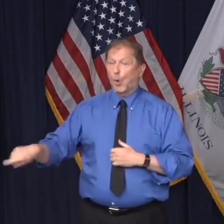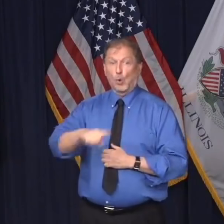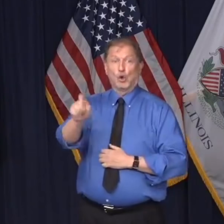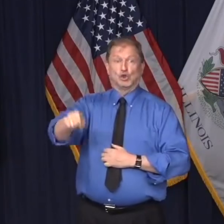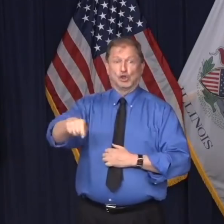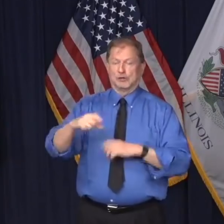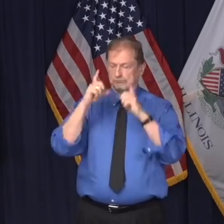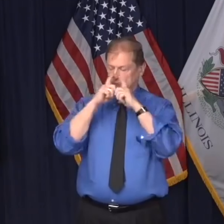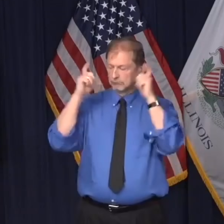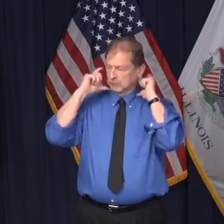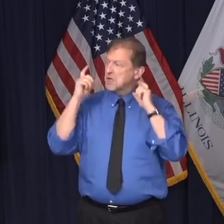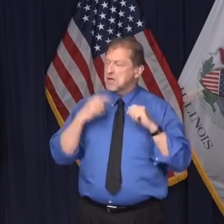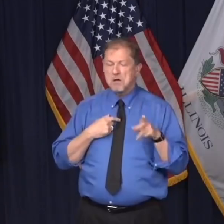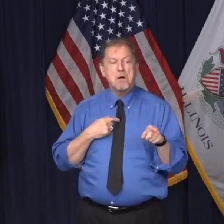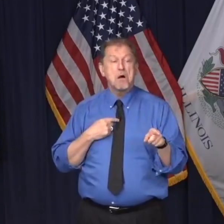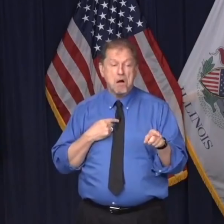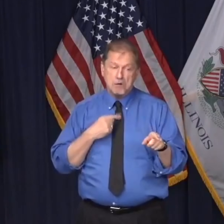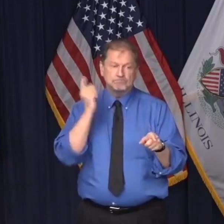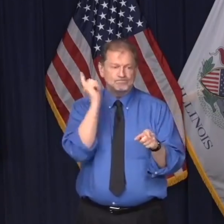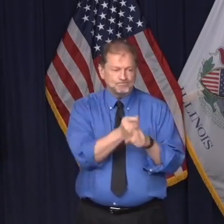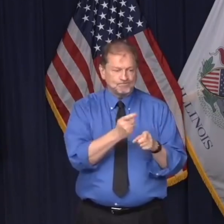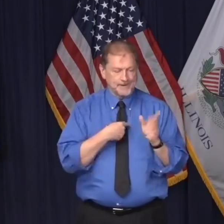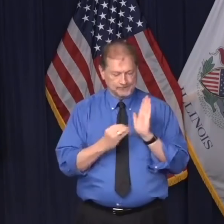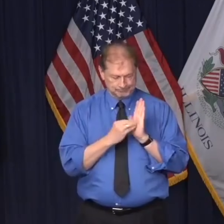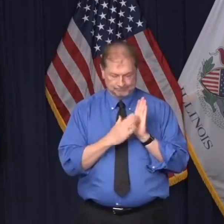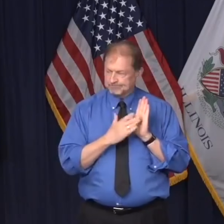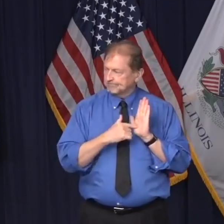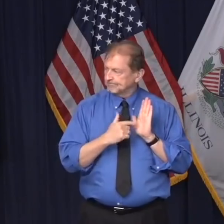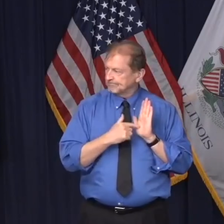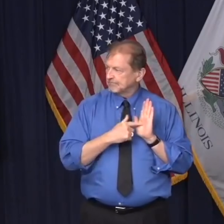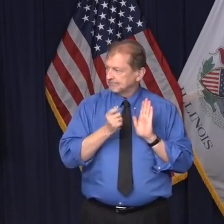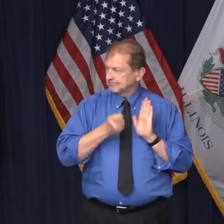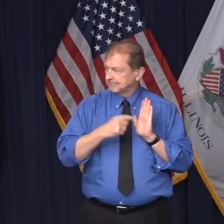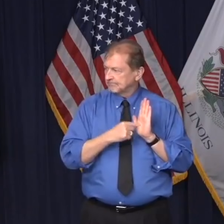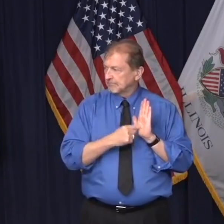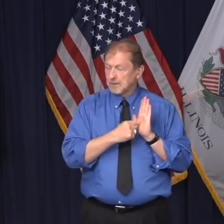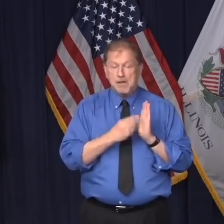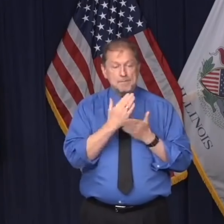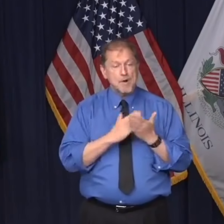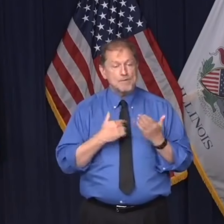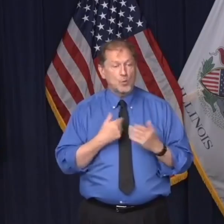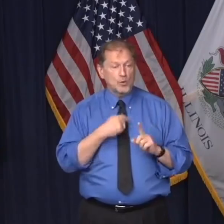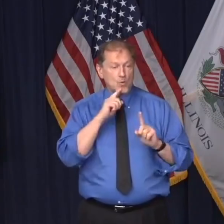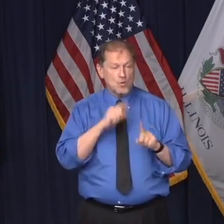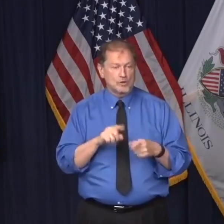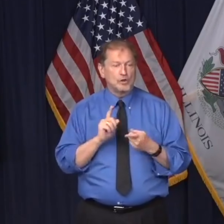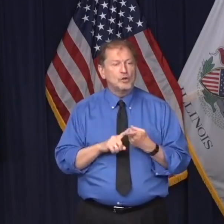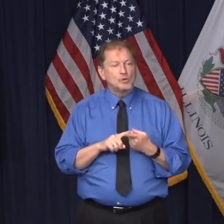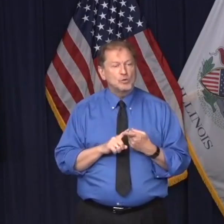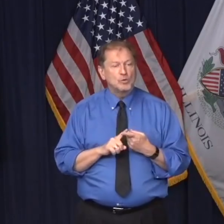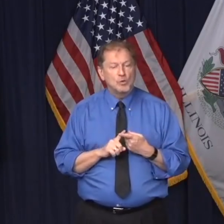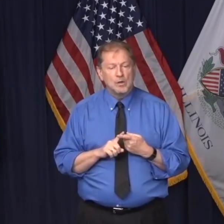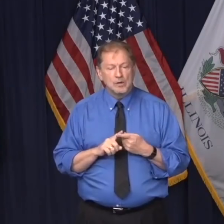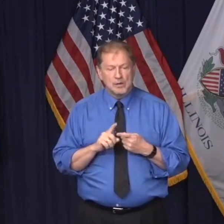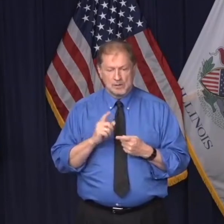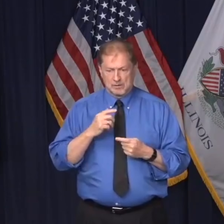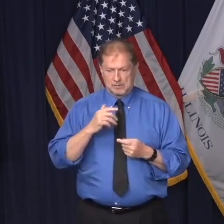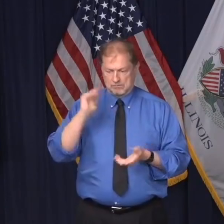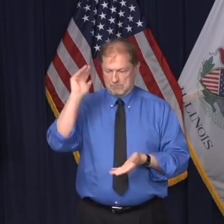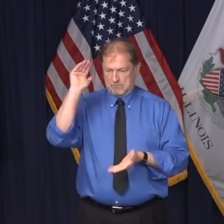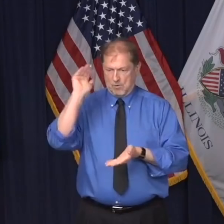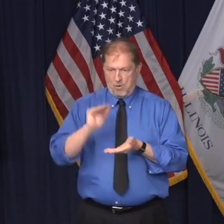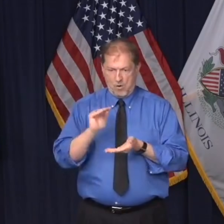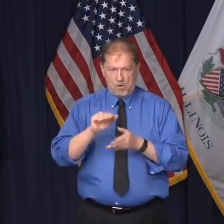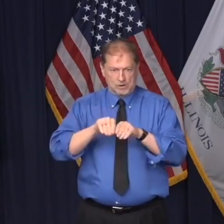listened to him, and indeed, obviously a portion of what we put in place in order to lower the infection